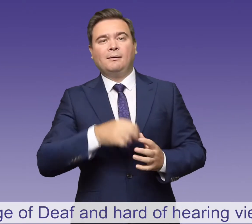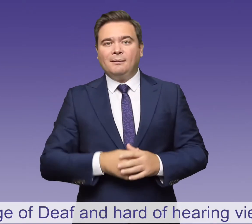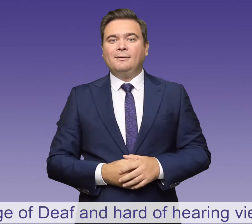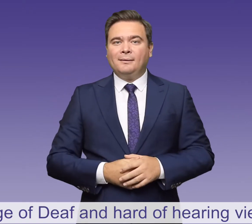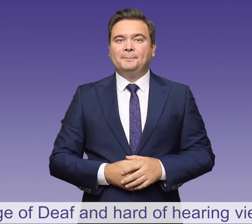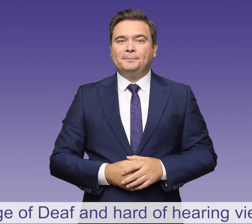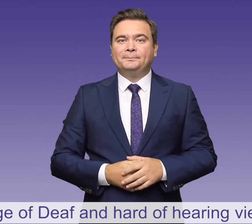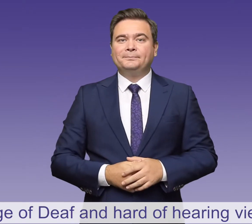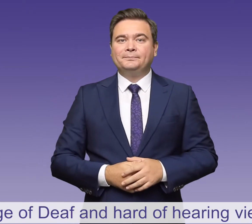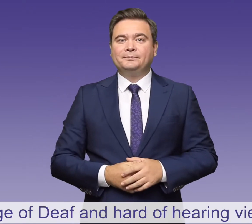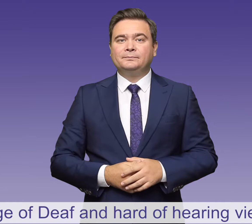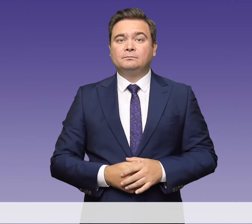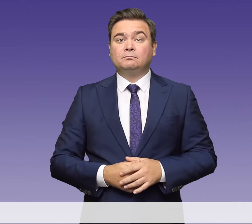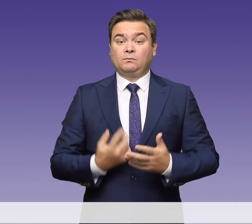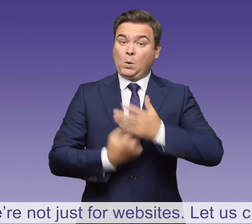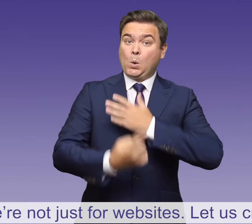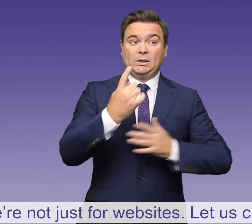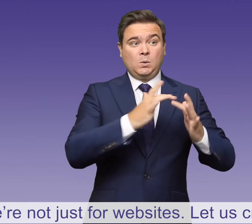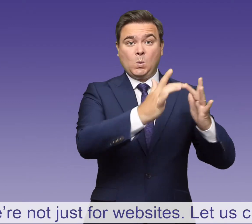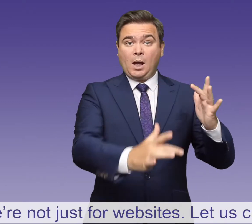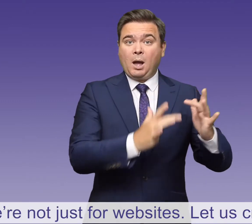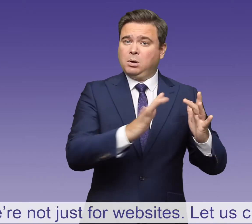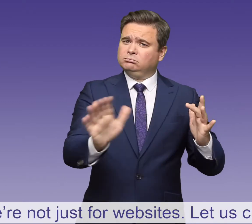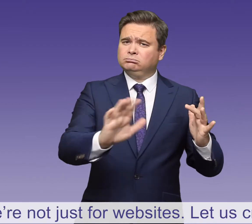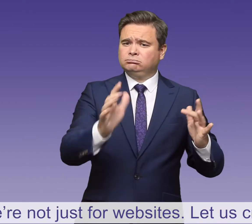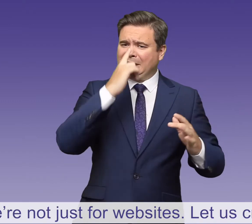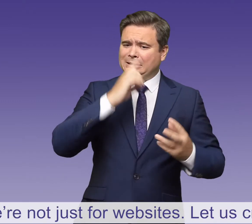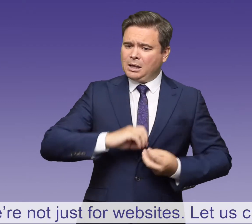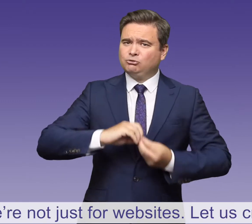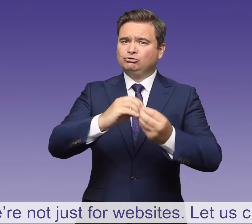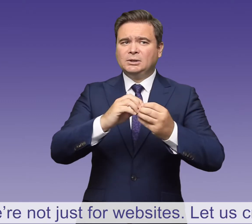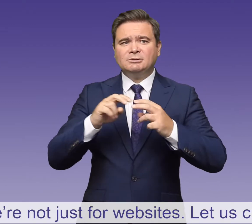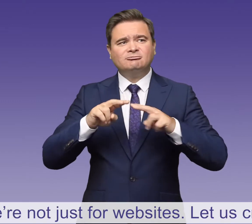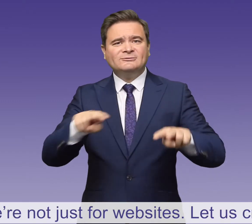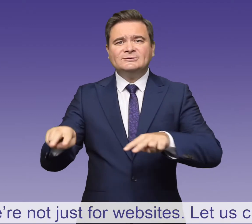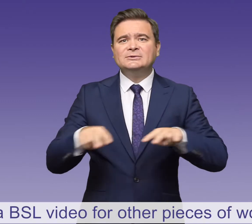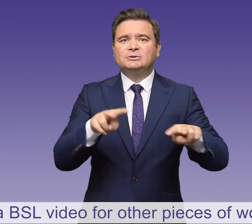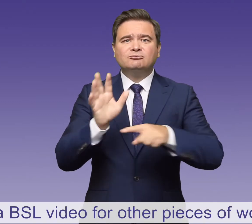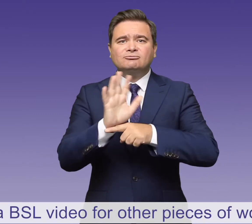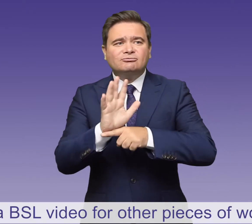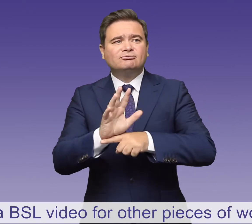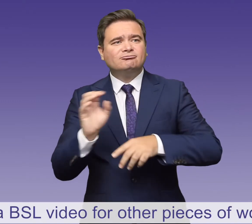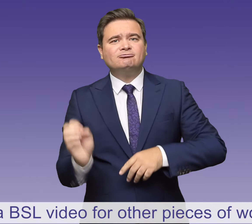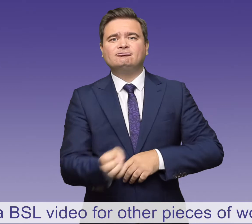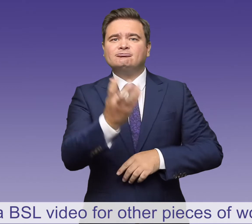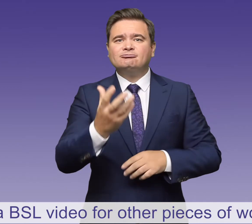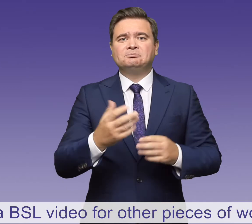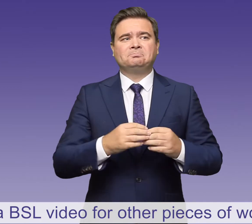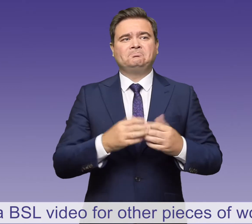of deaf and hard of hearing viewers. We're not just for websites. Let us create a BSL video for other pieces of work,